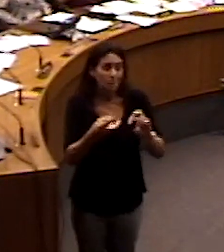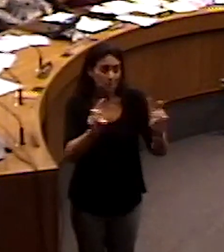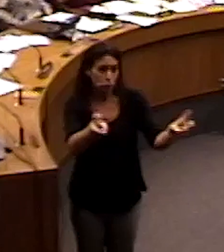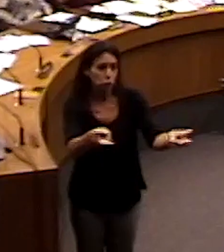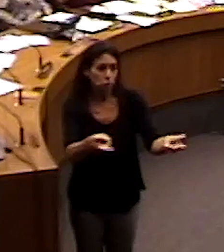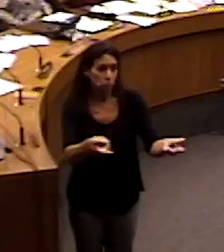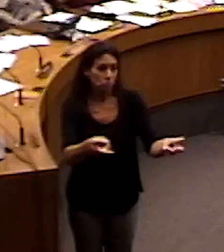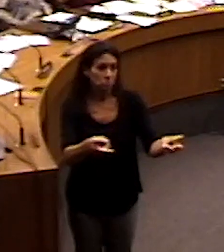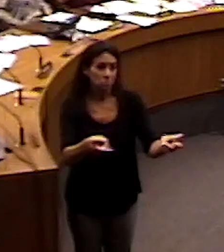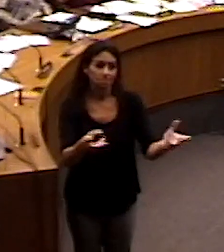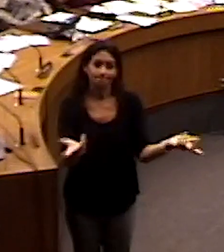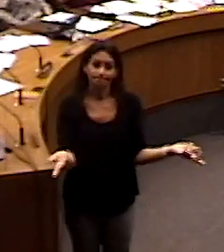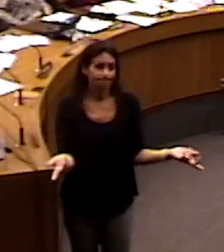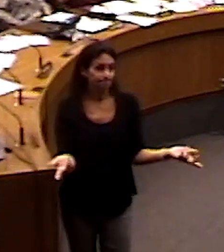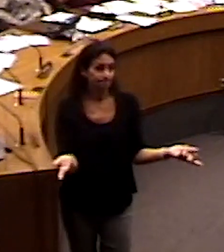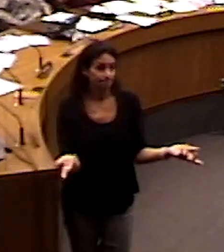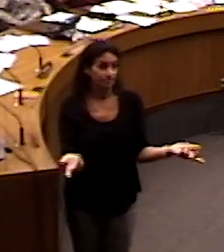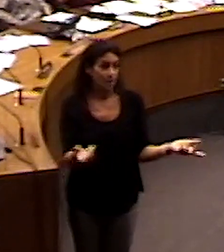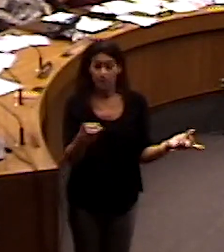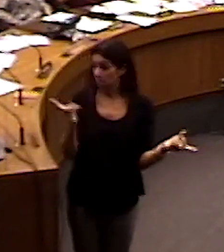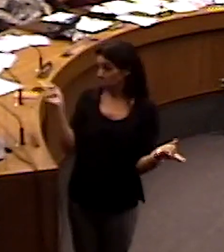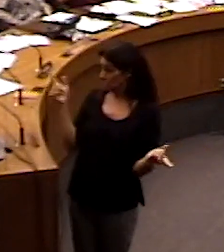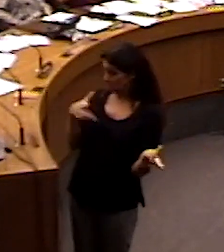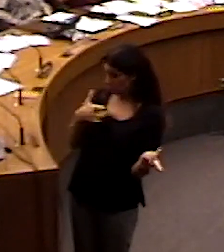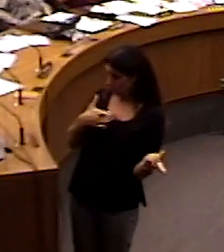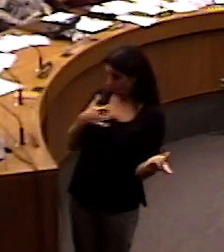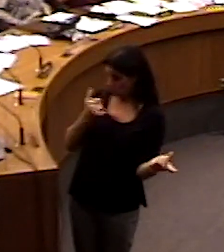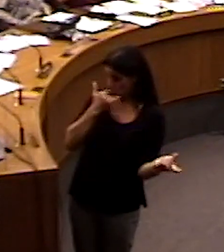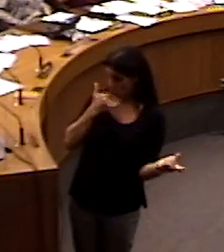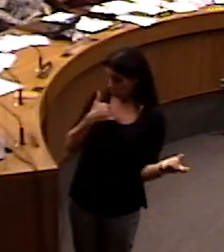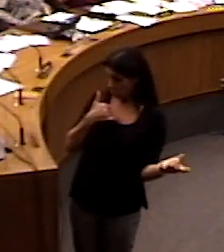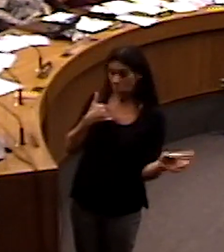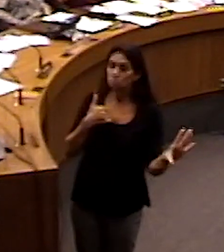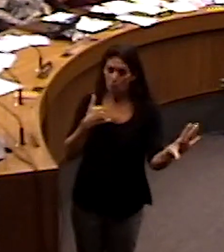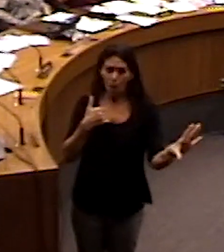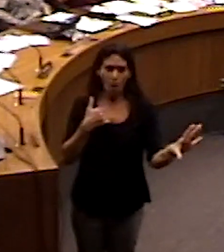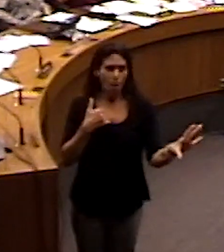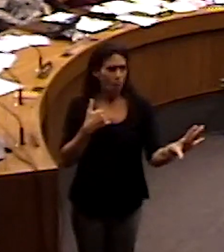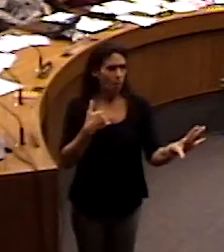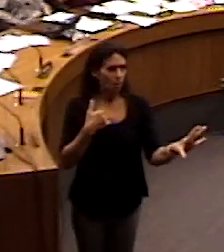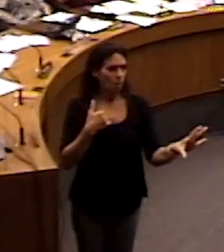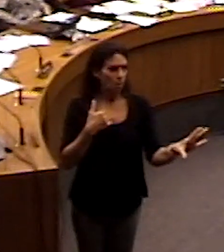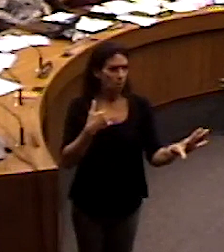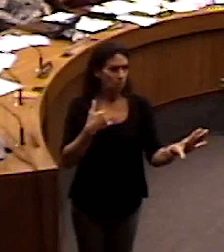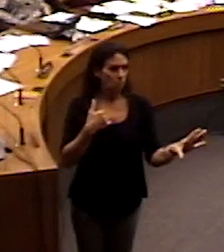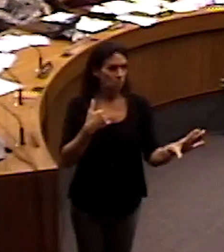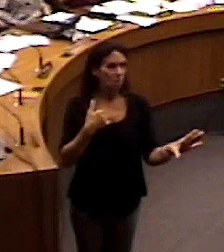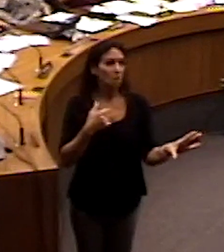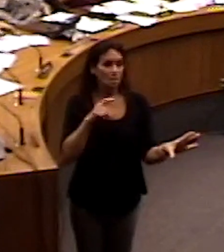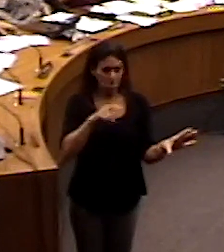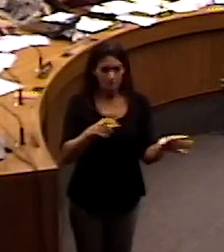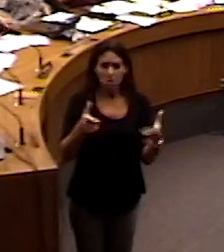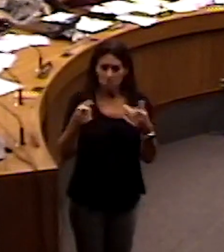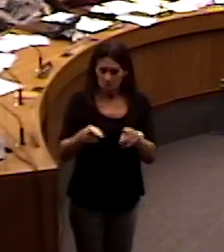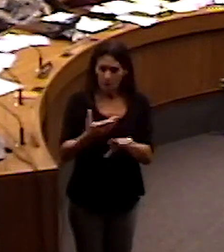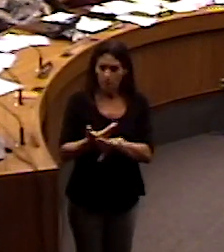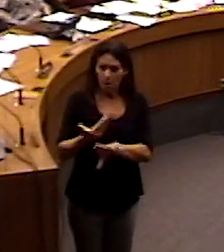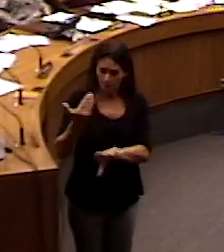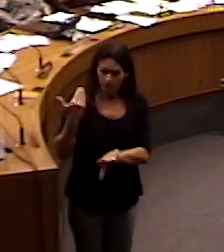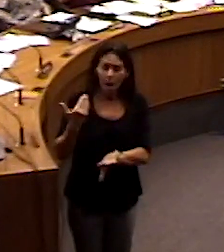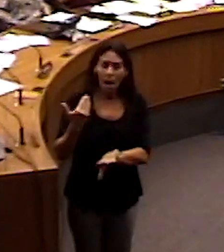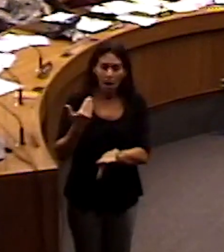them, I'm just saying, anybody disagrees? Mm-hmm. Counsel, you disagree with that? No, I mean, we've disseminated this advice in the past here that